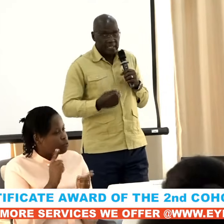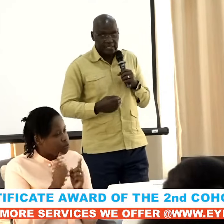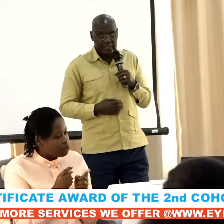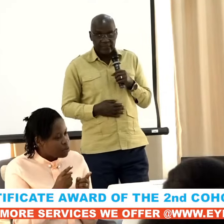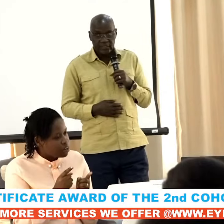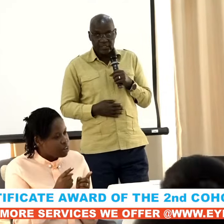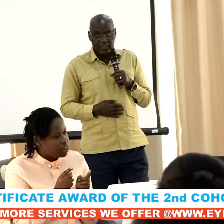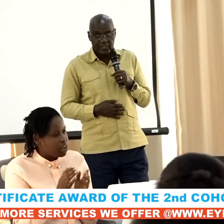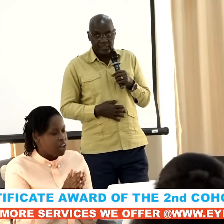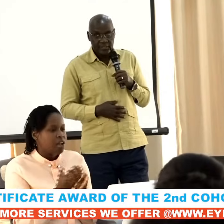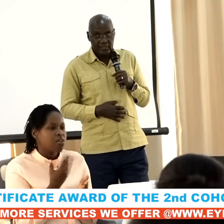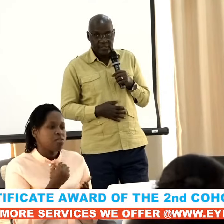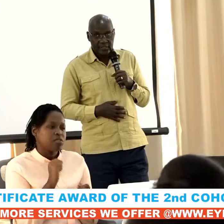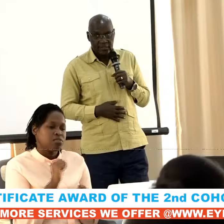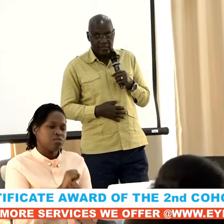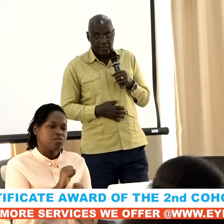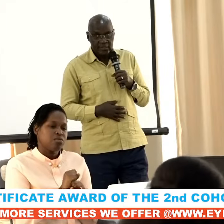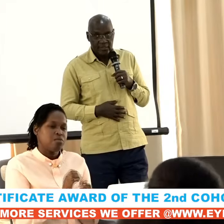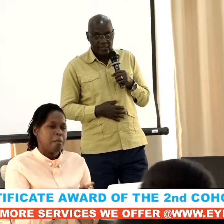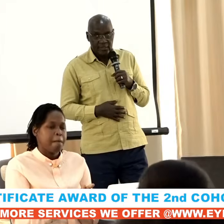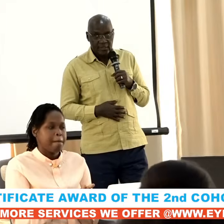many activities.